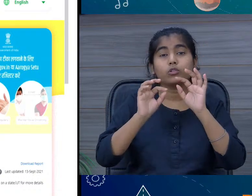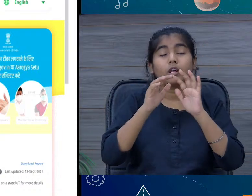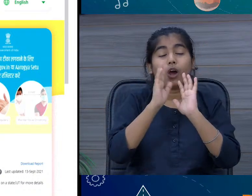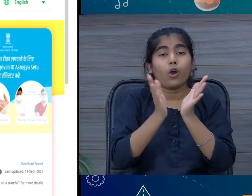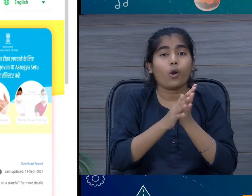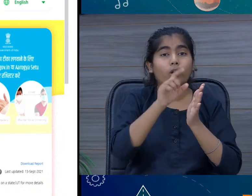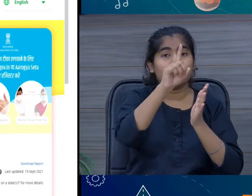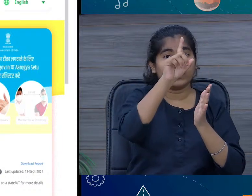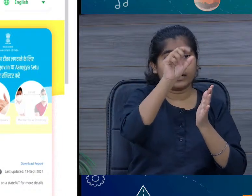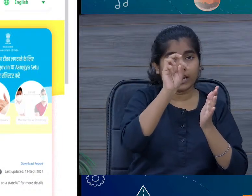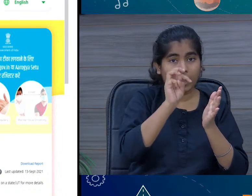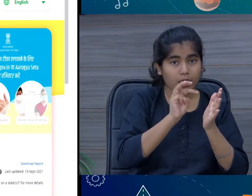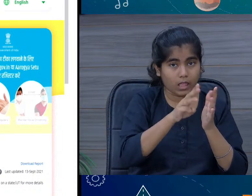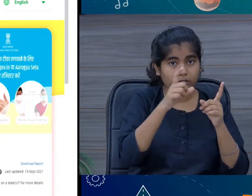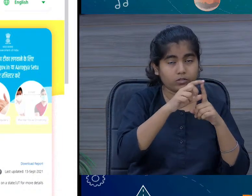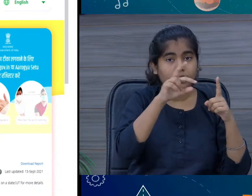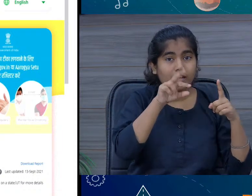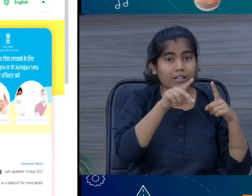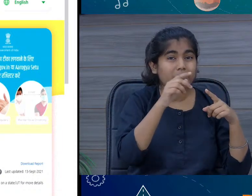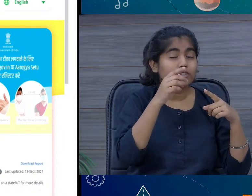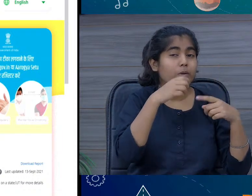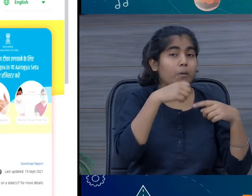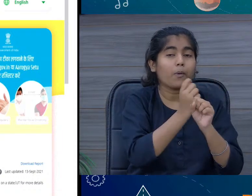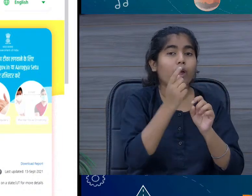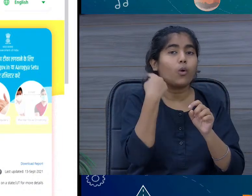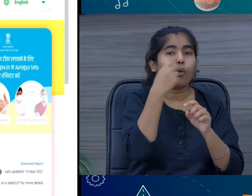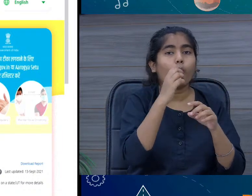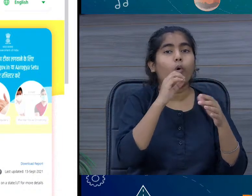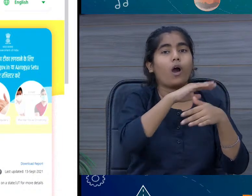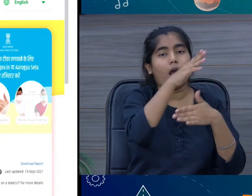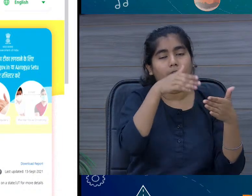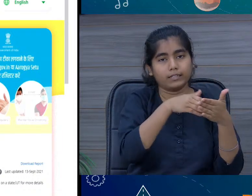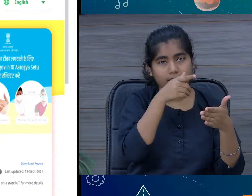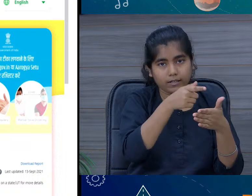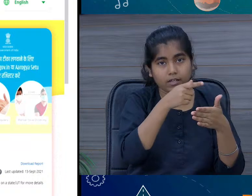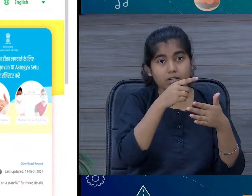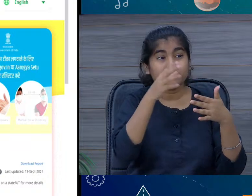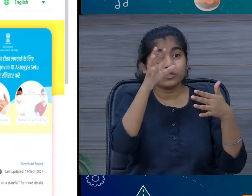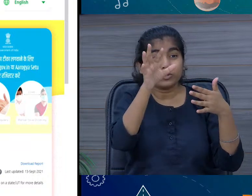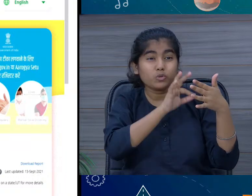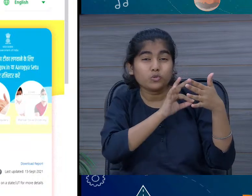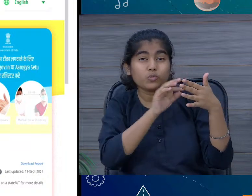10,000-word dictionary that has been made by ISLRTC. So if you will go to